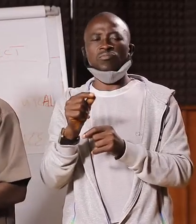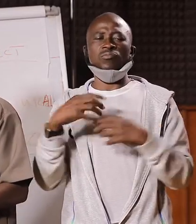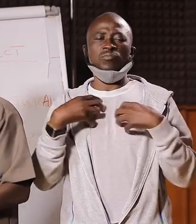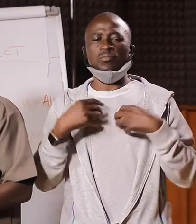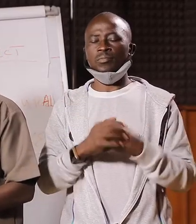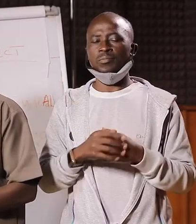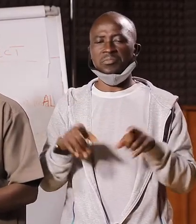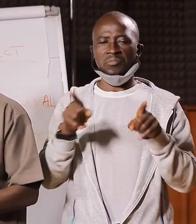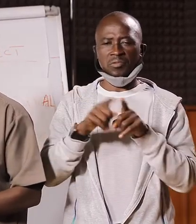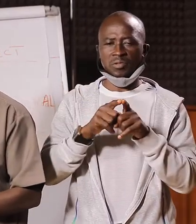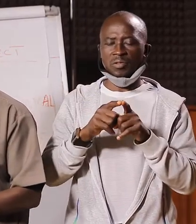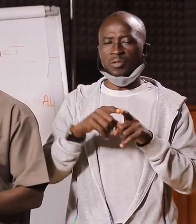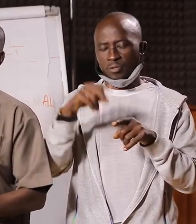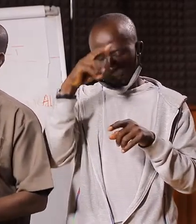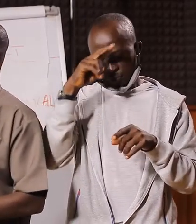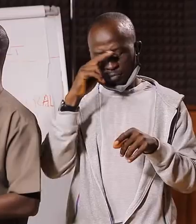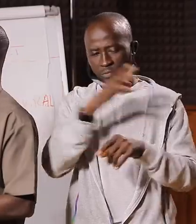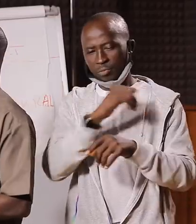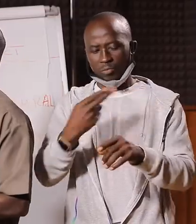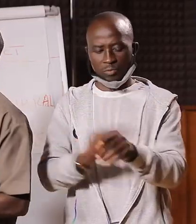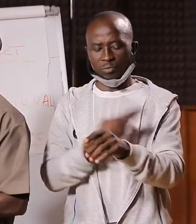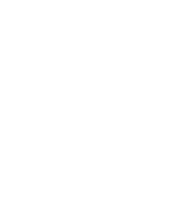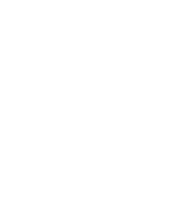animals like sheep and goats.